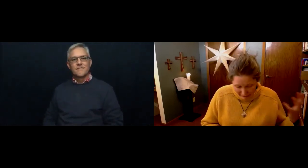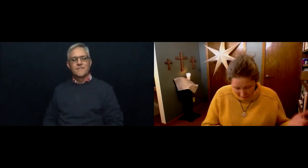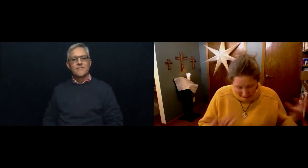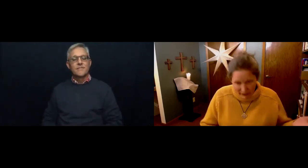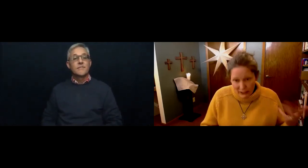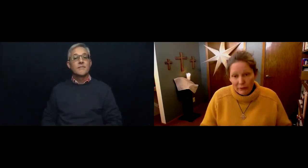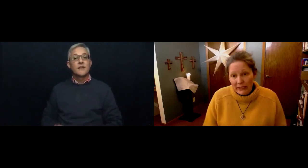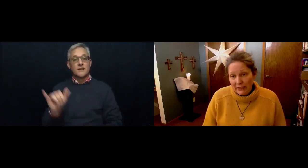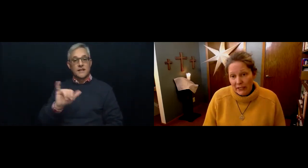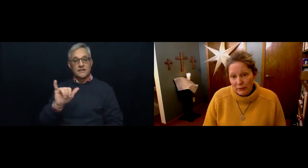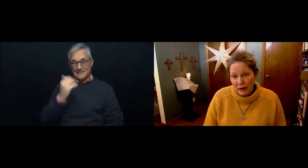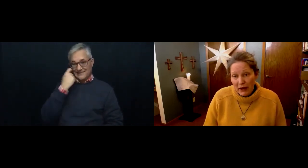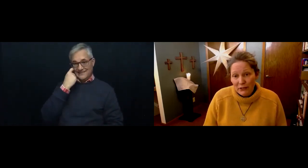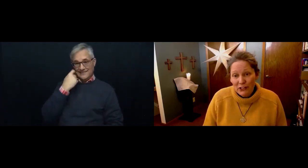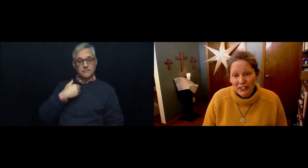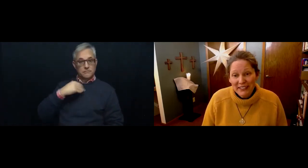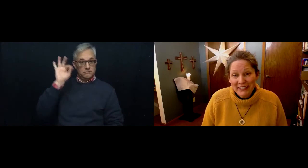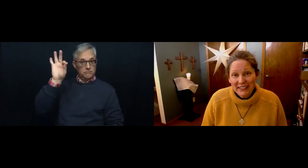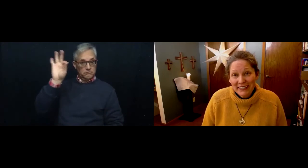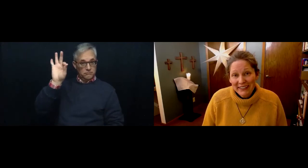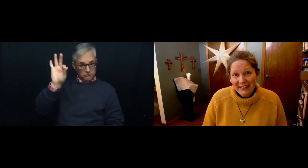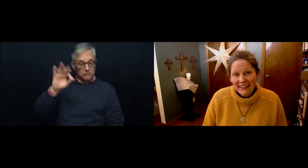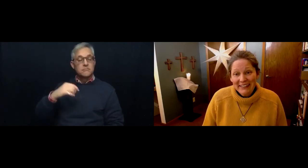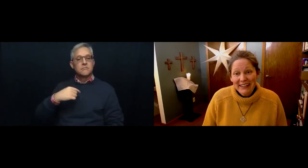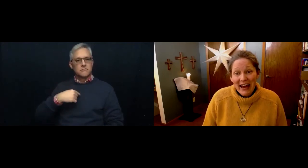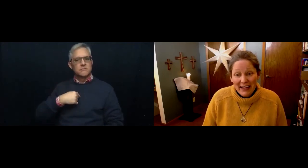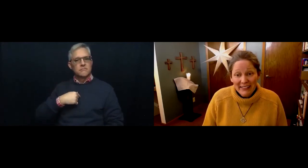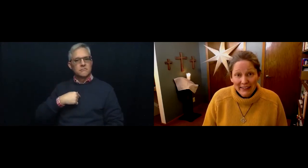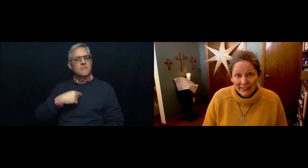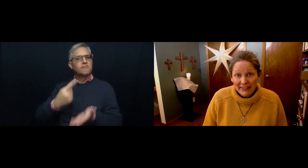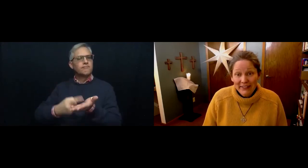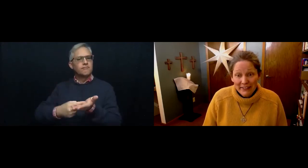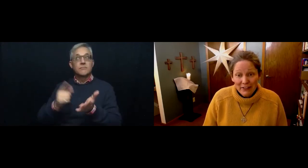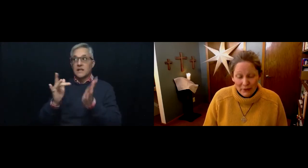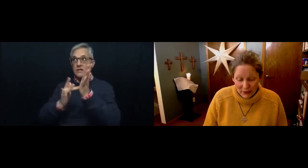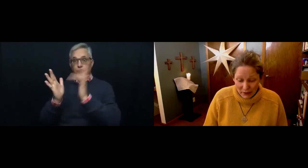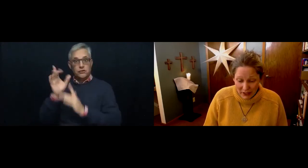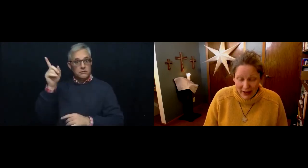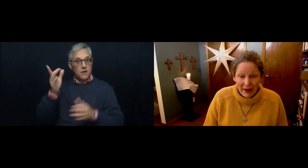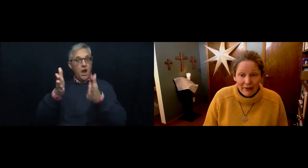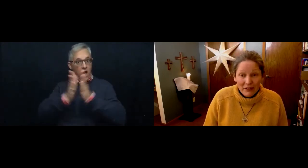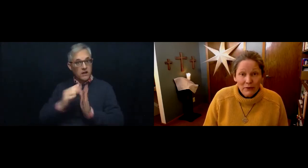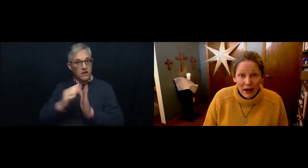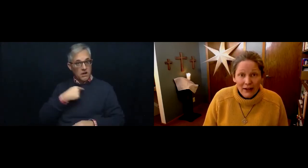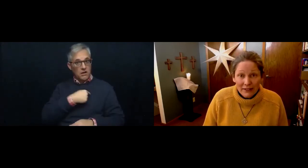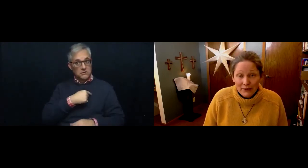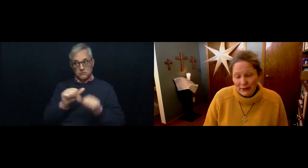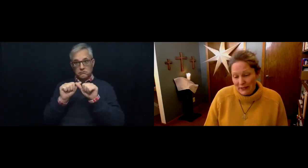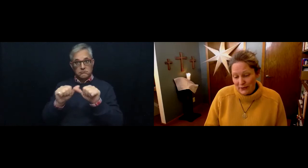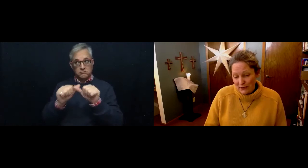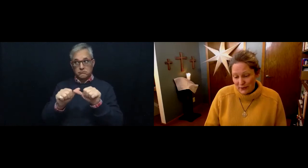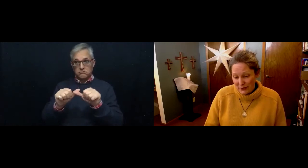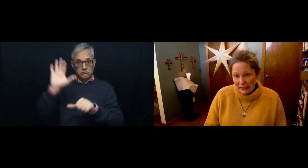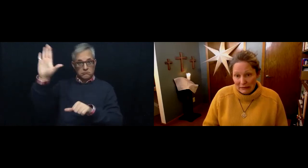as in my sermon, I talked about how Jesus is asking us to continue his work. That's what God is